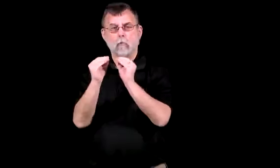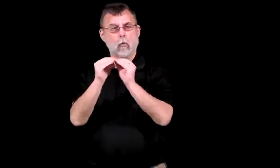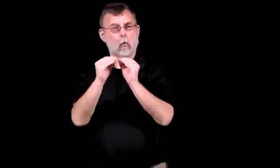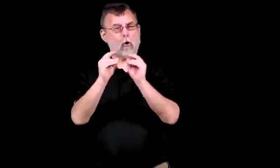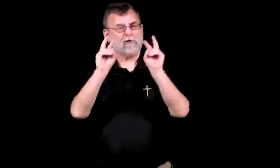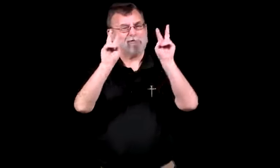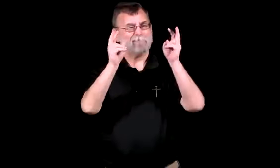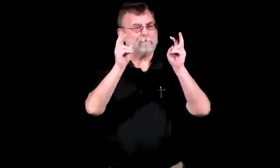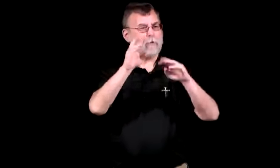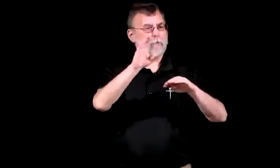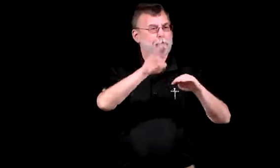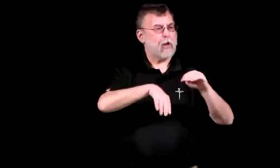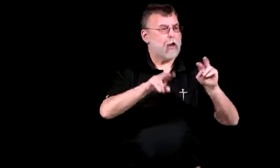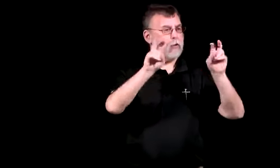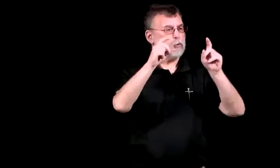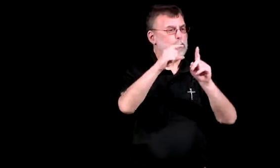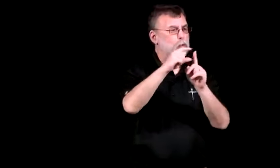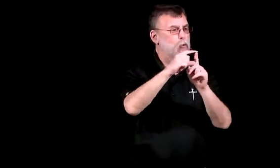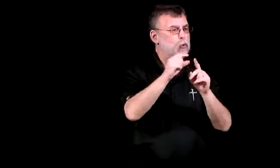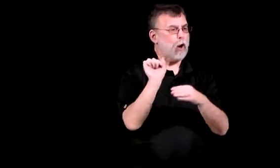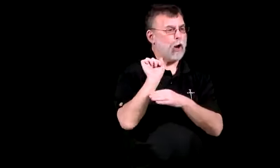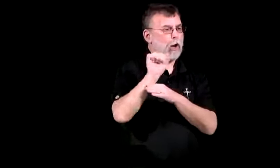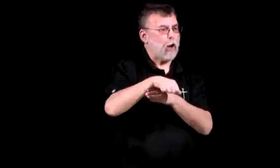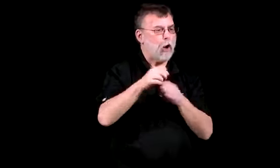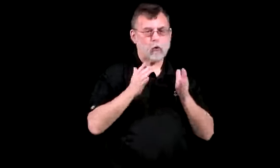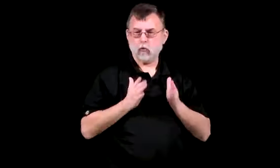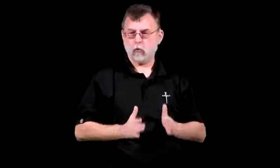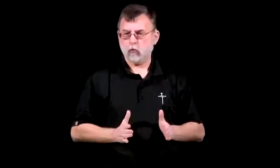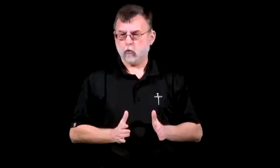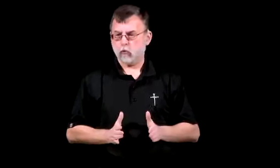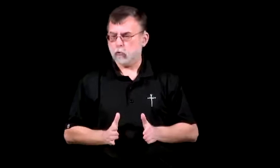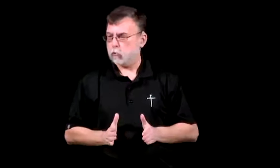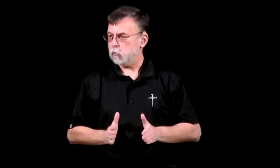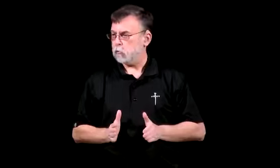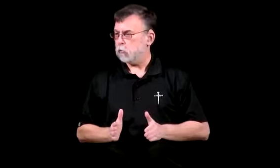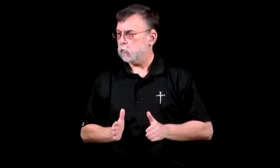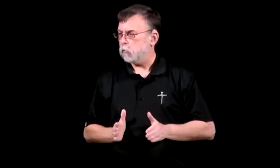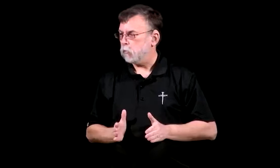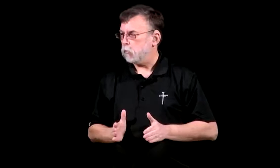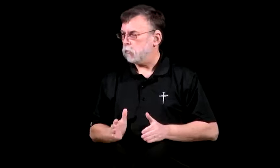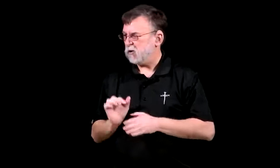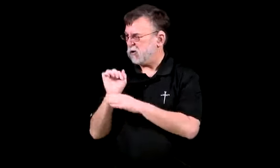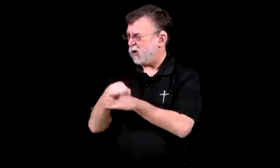We are more than, I'm going to use the word conquerors.